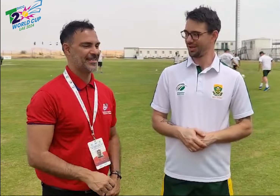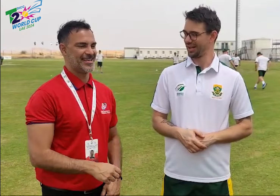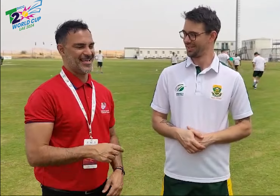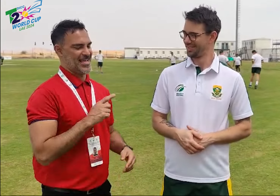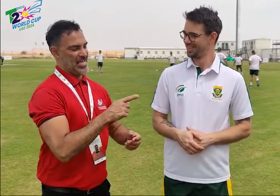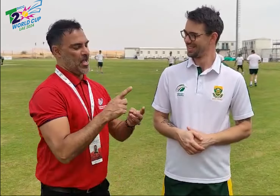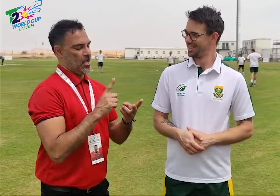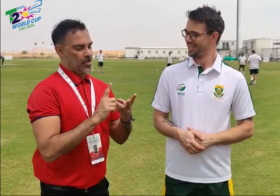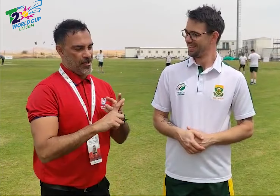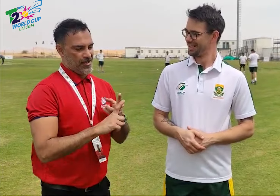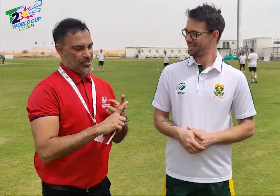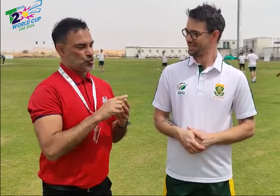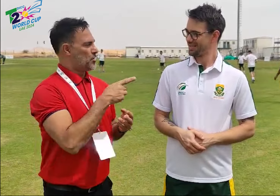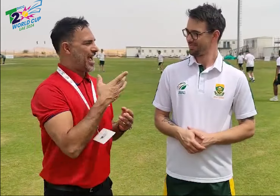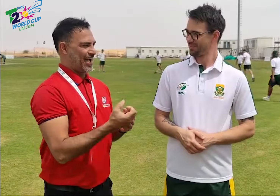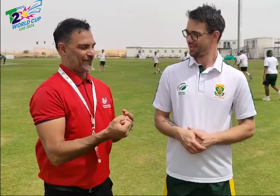Good luck, John.